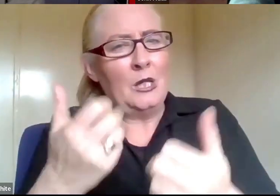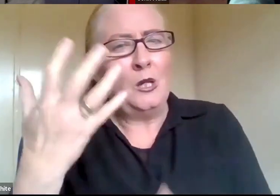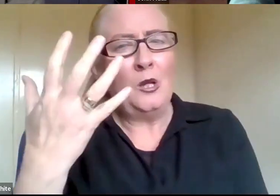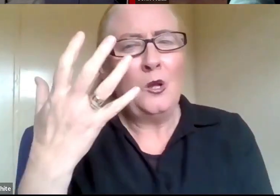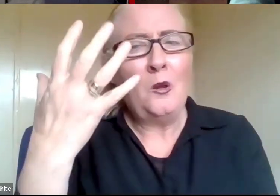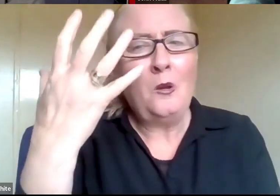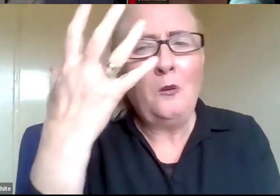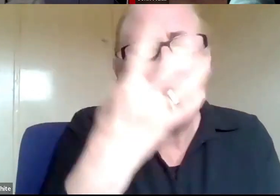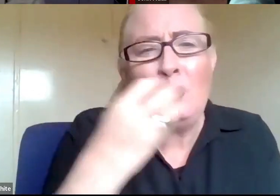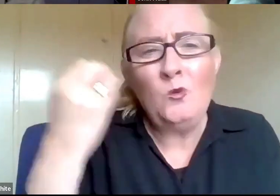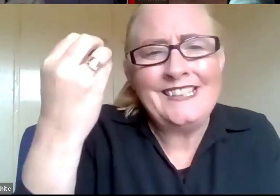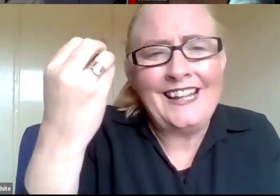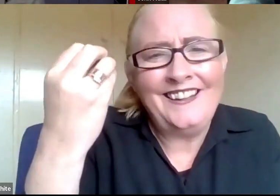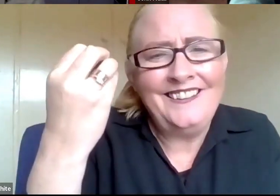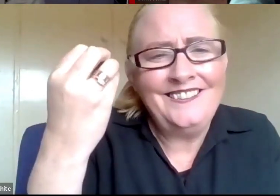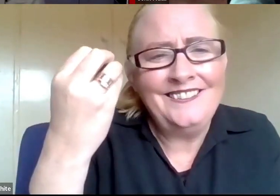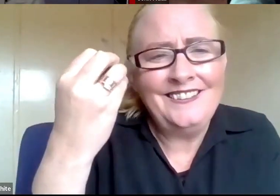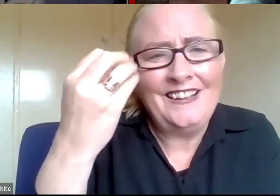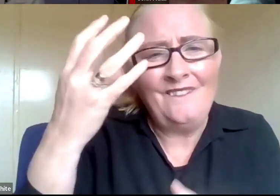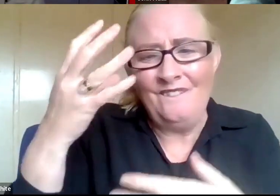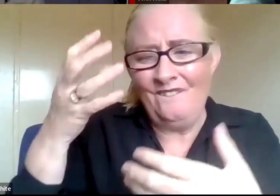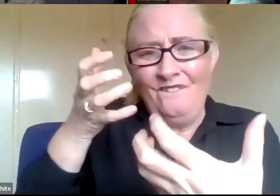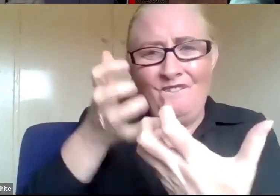is sadly